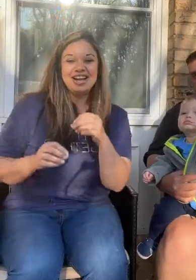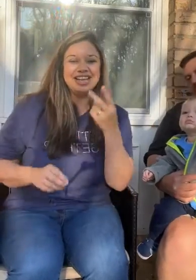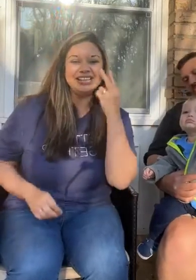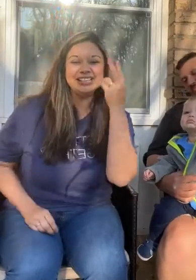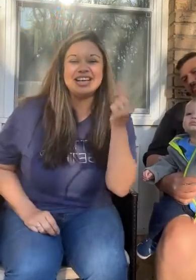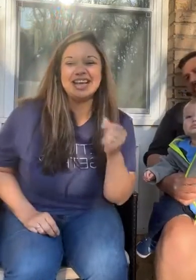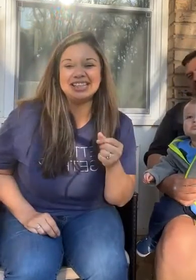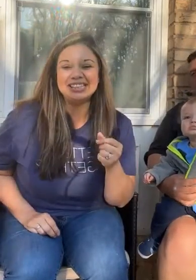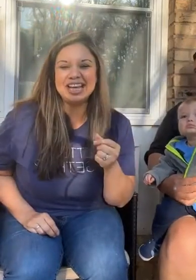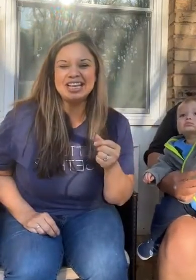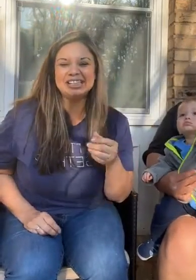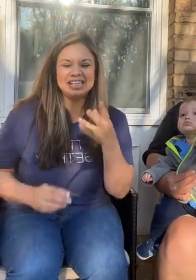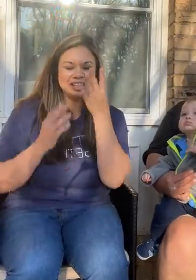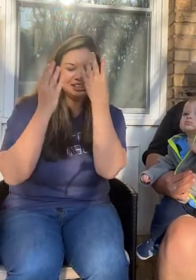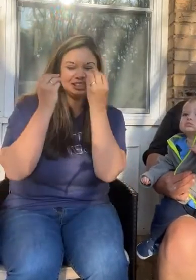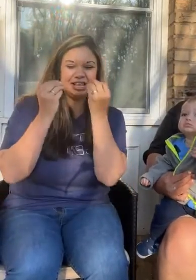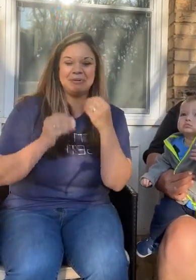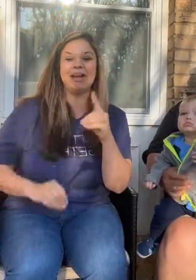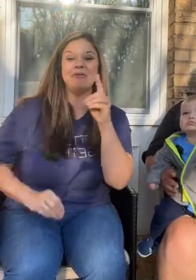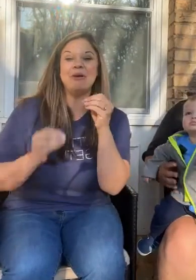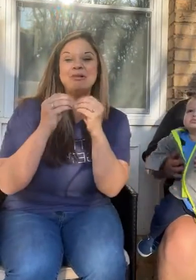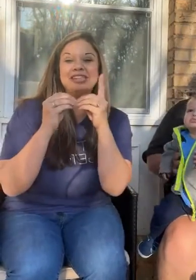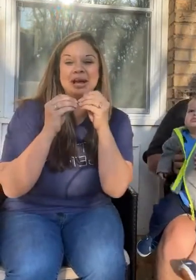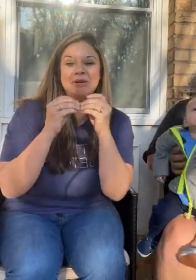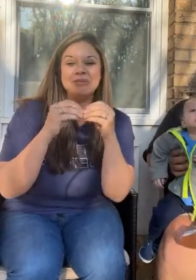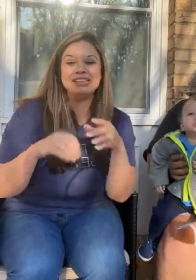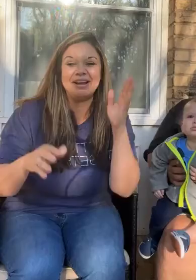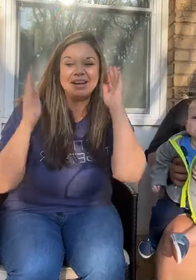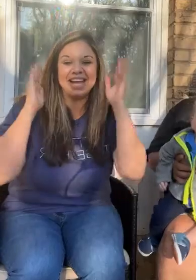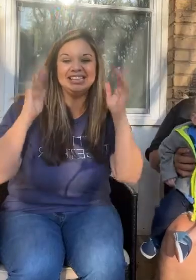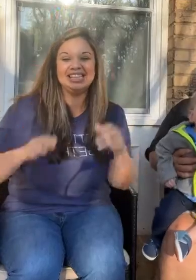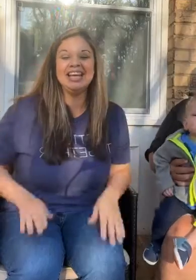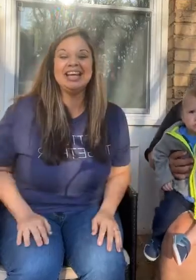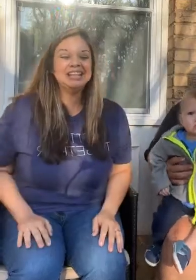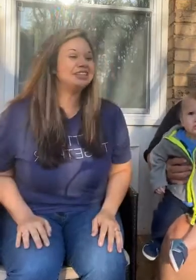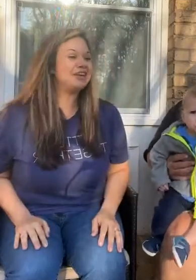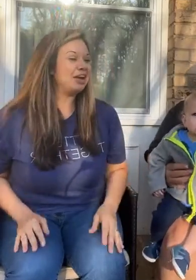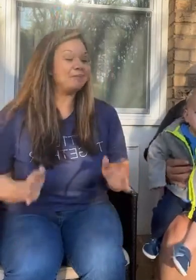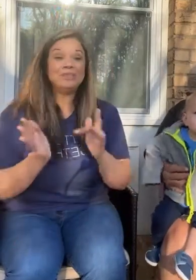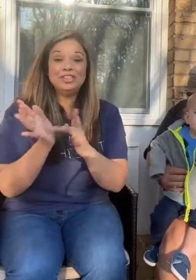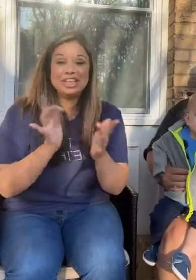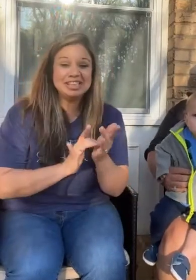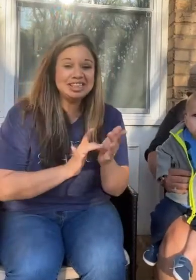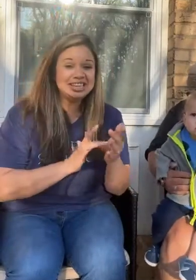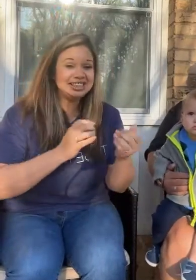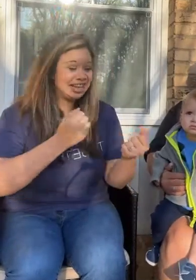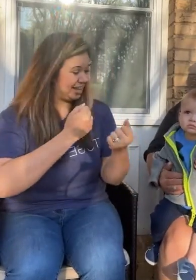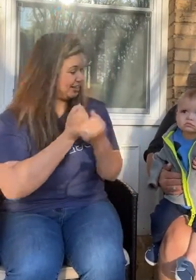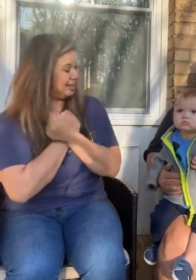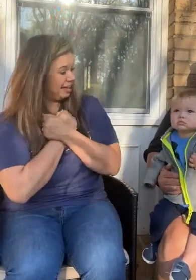Right. He's looking at the sun and he's getting sleepy. All right, one more time, guys. So, Jesus loves